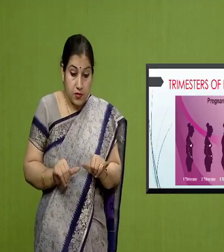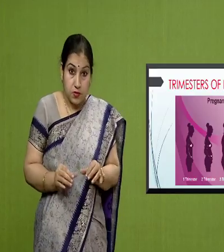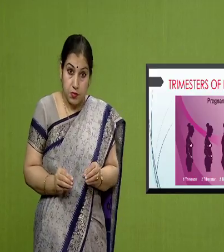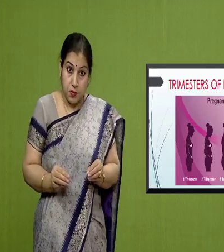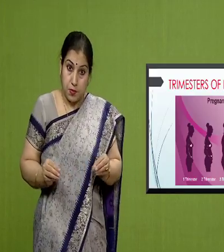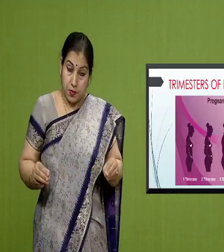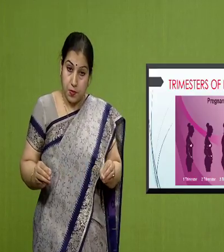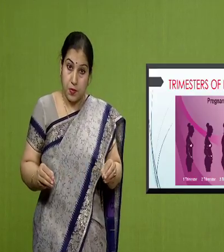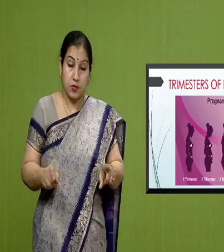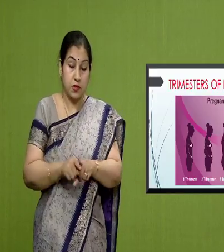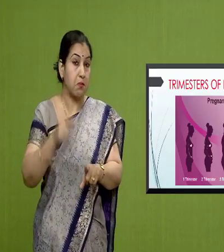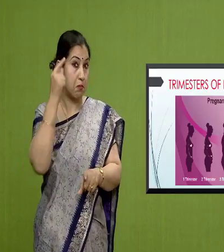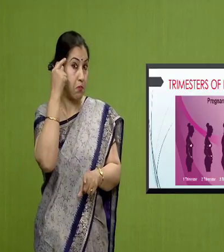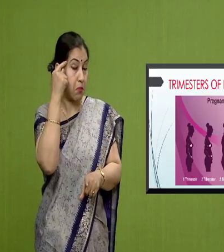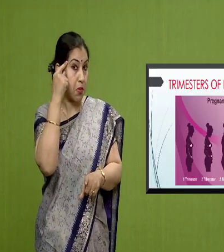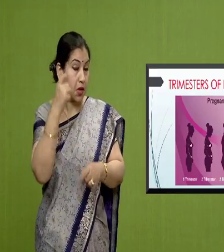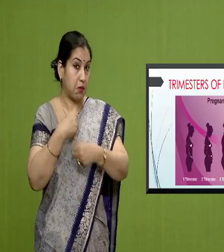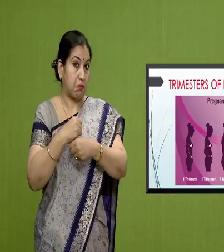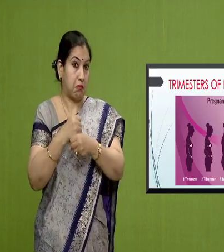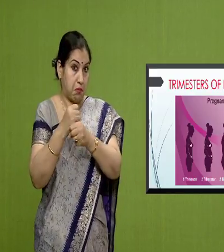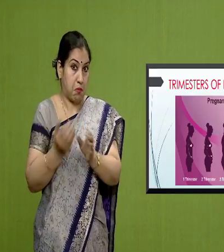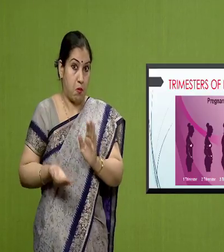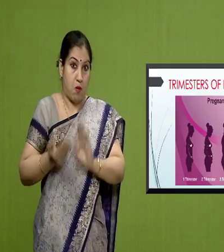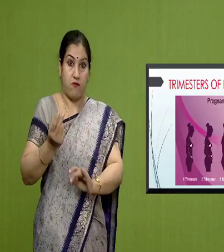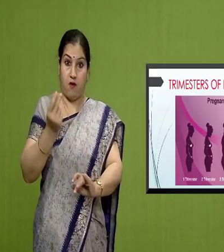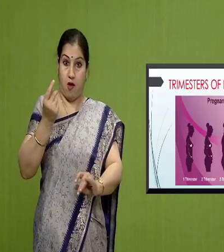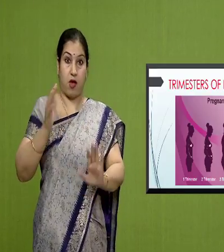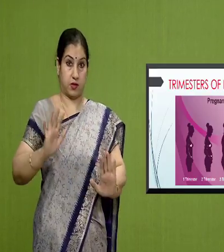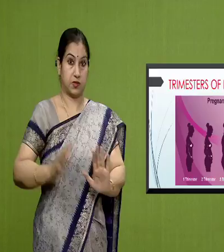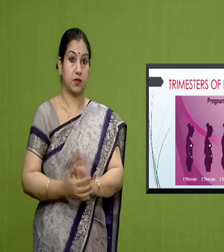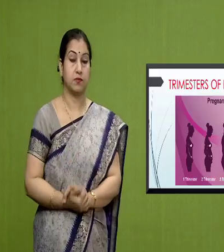fetus and the brain development is very fast.